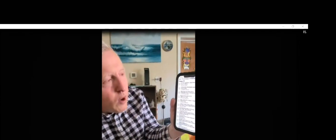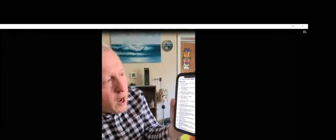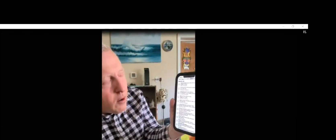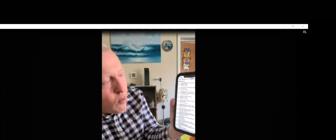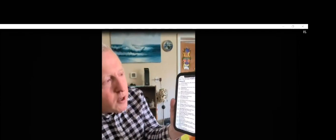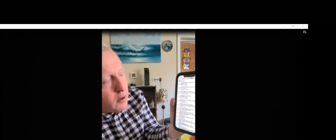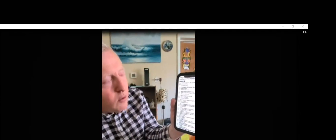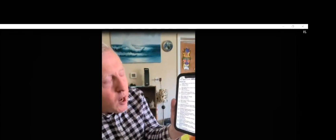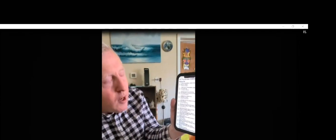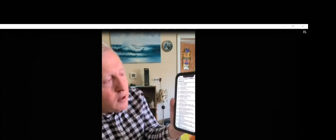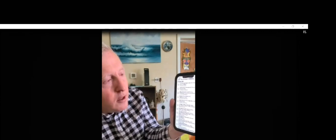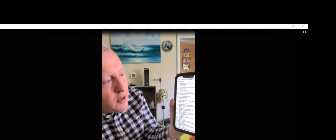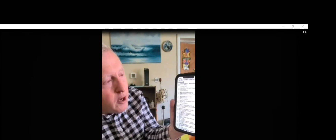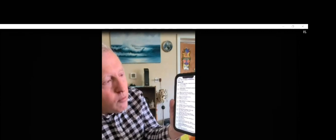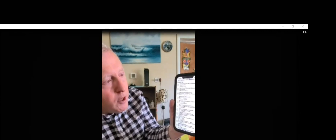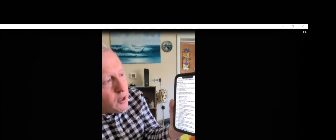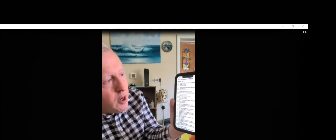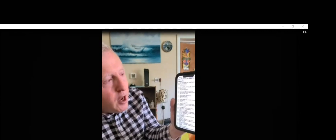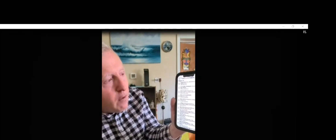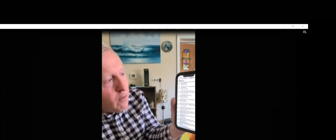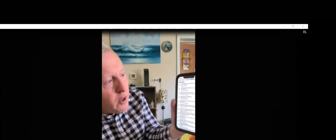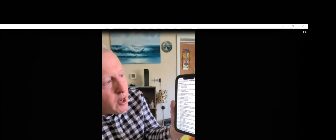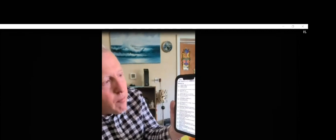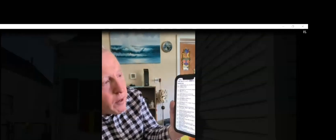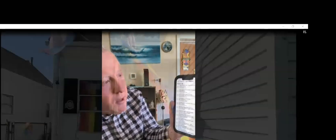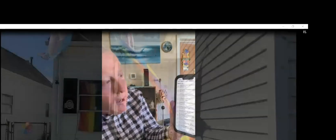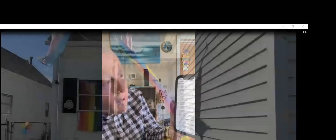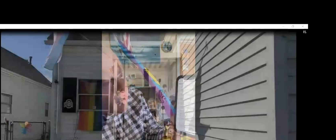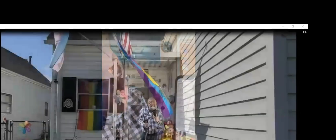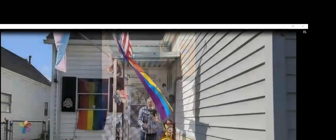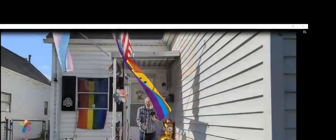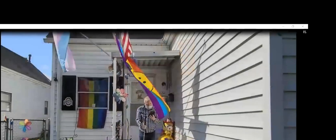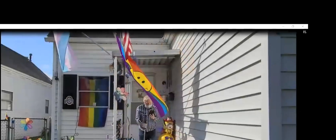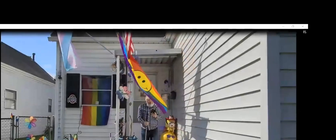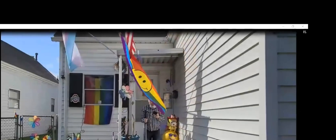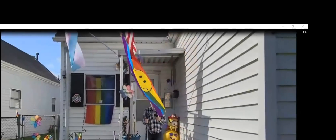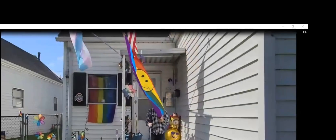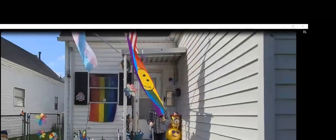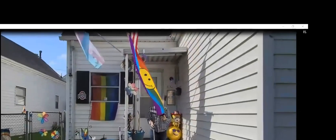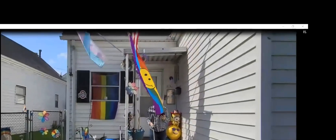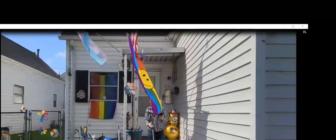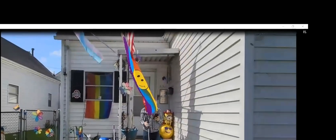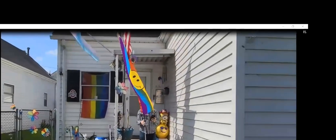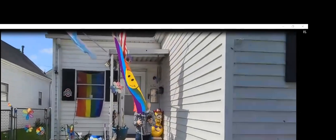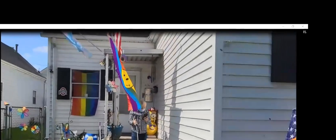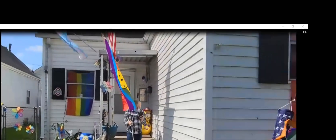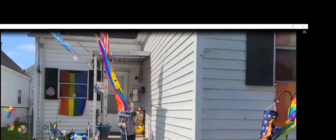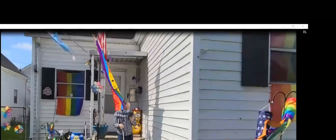from what near me every step I take.